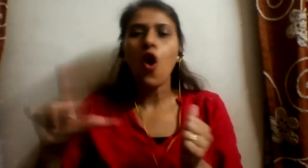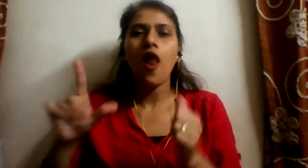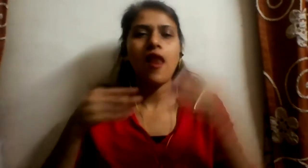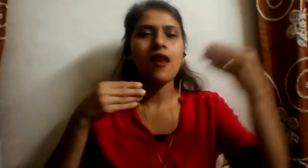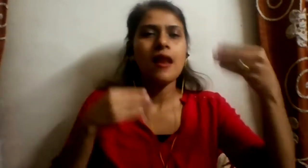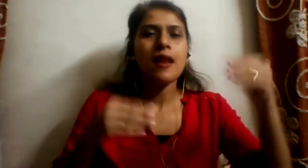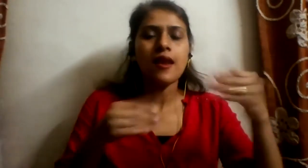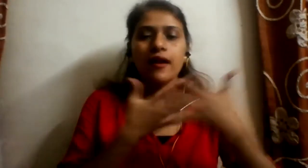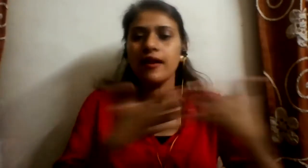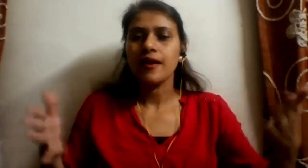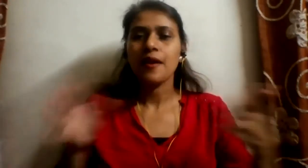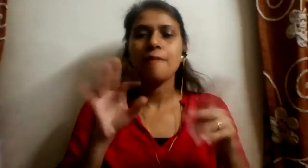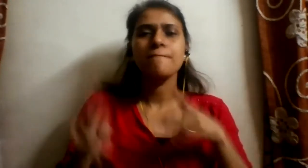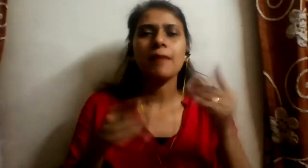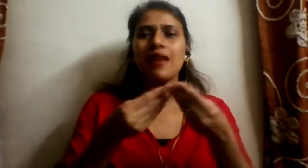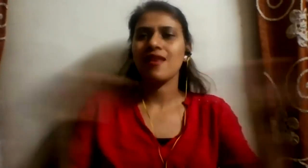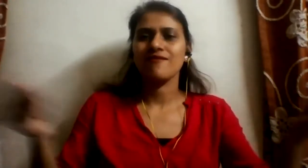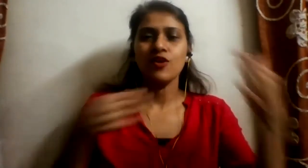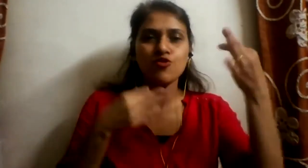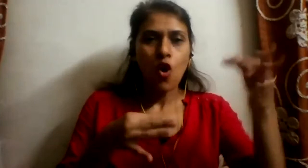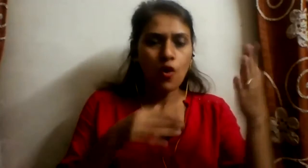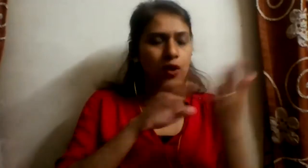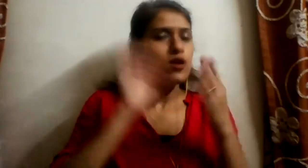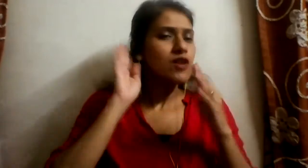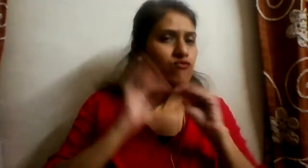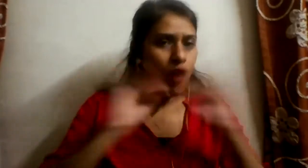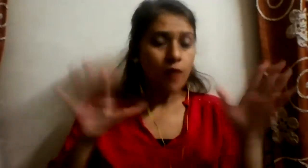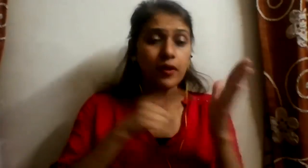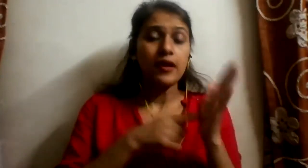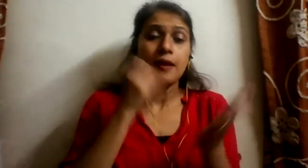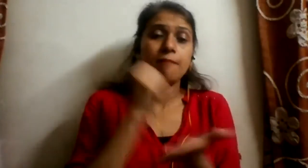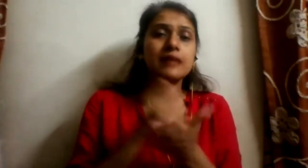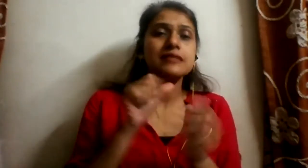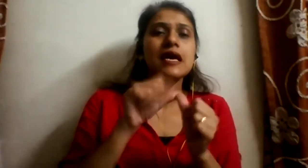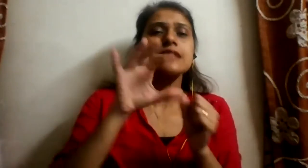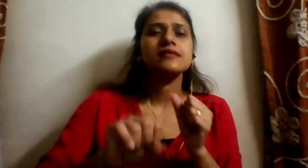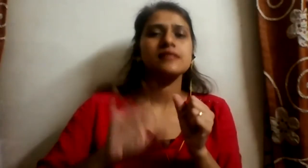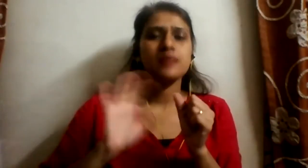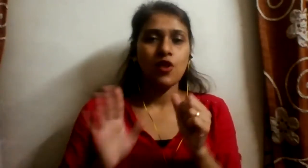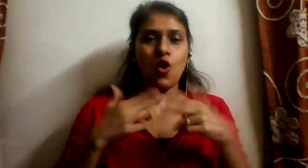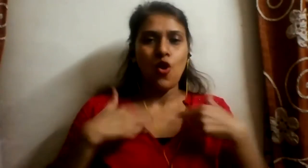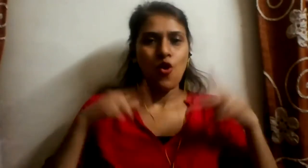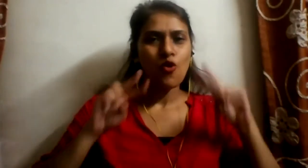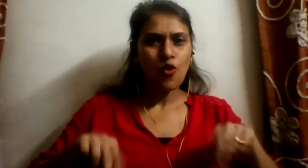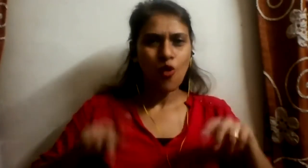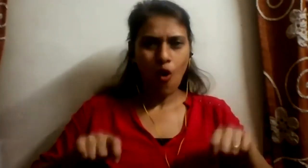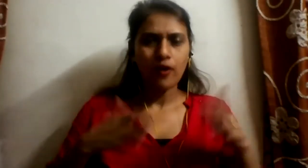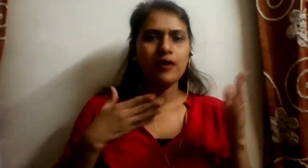formats. They will ensure filing departments of the courts, registry, or any